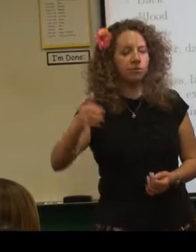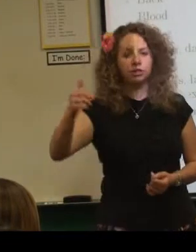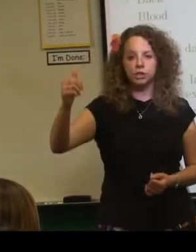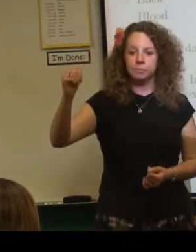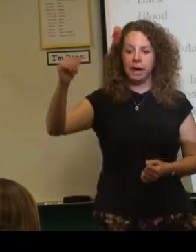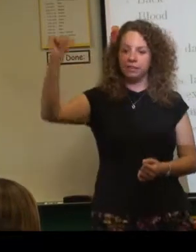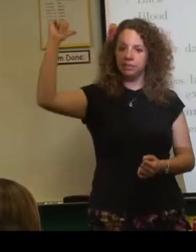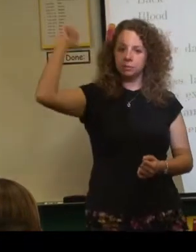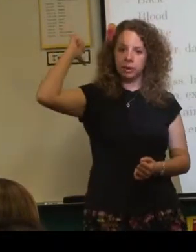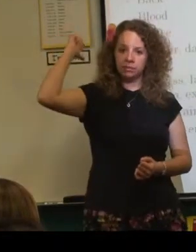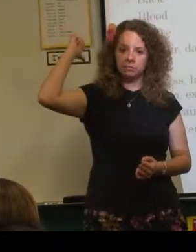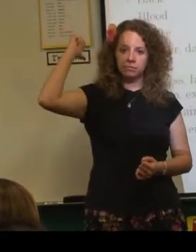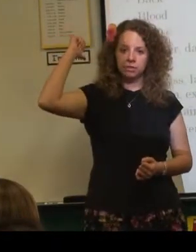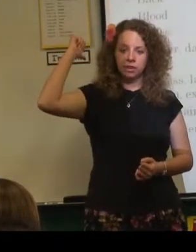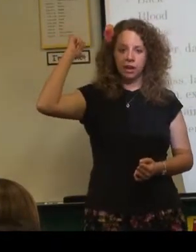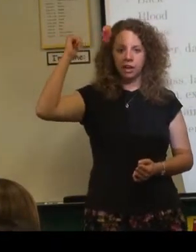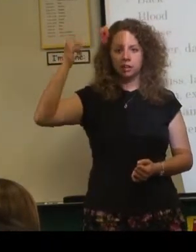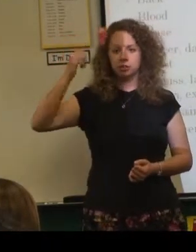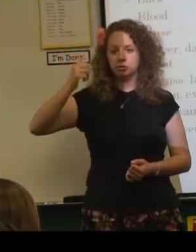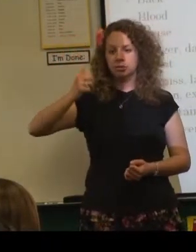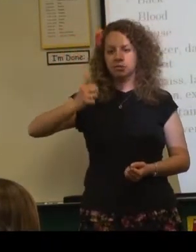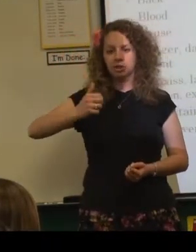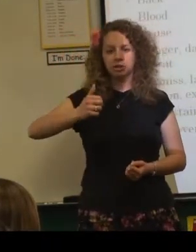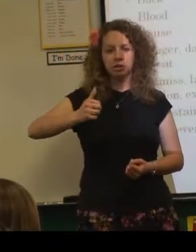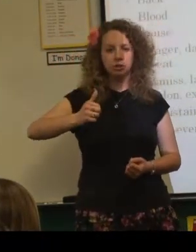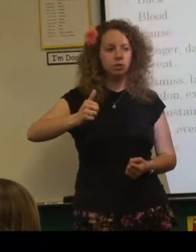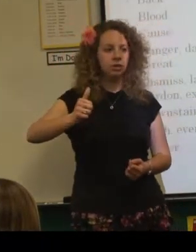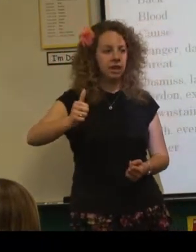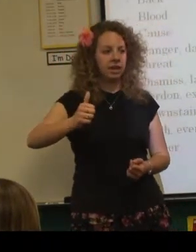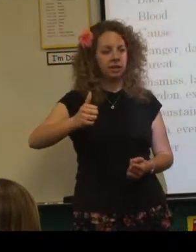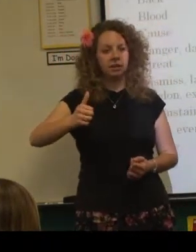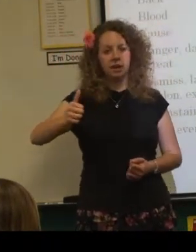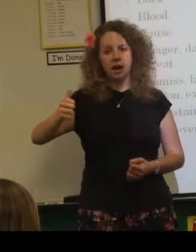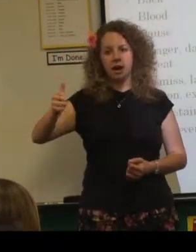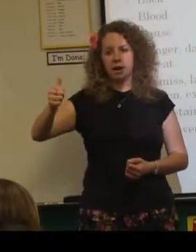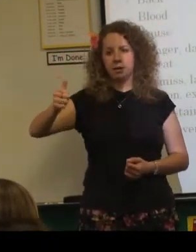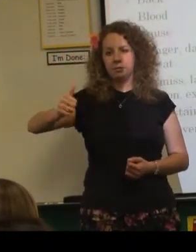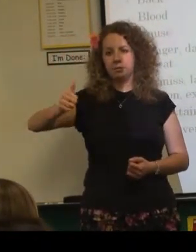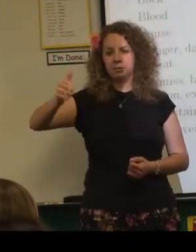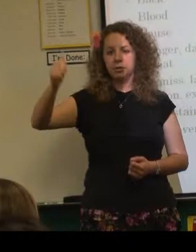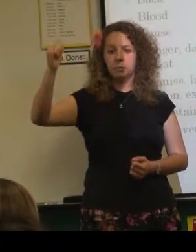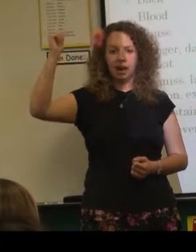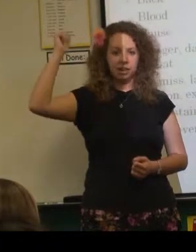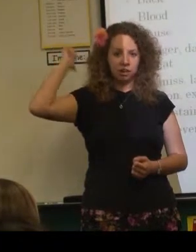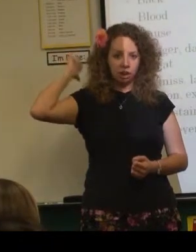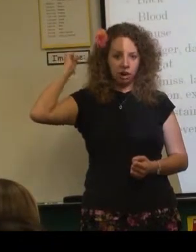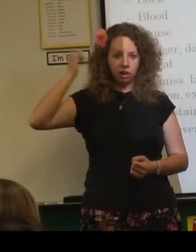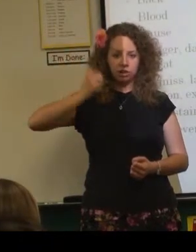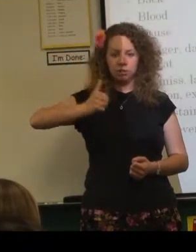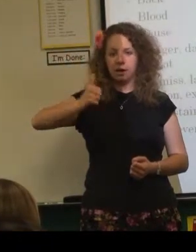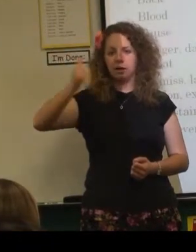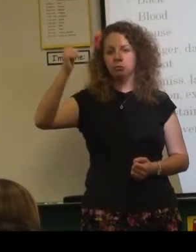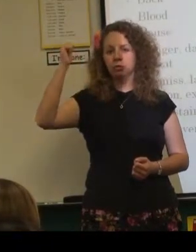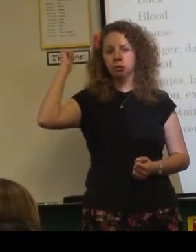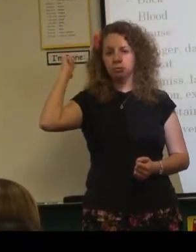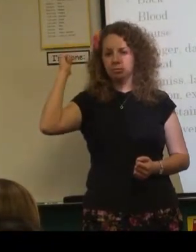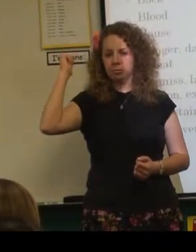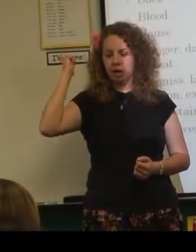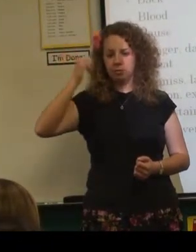refer to your back this way. I can also refer to like the backyard, the back room. I would